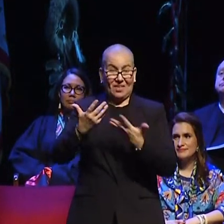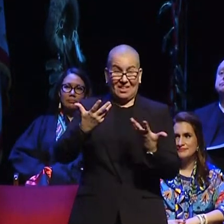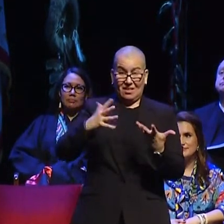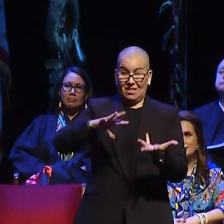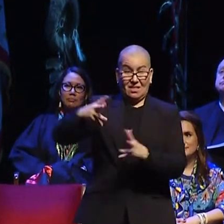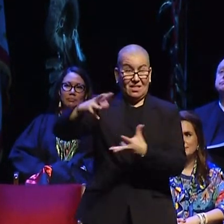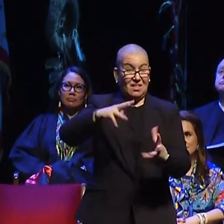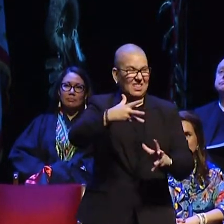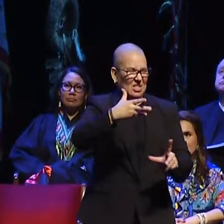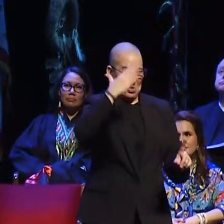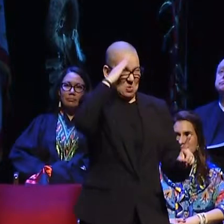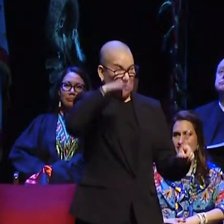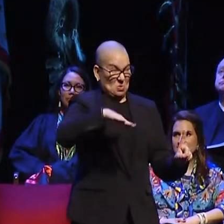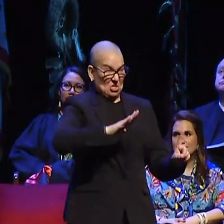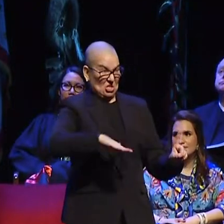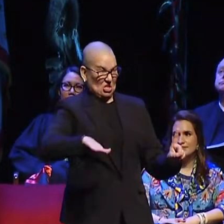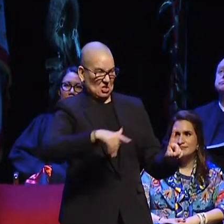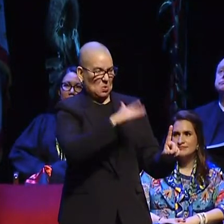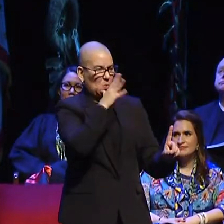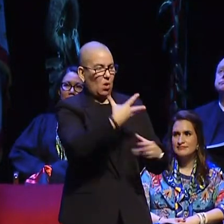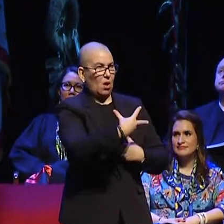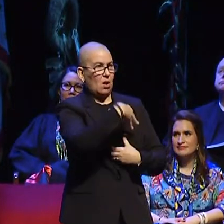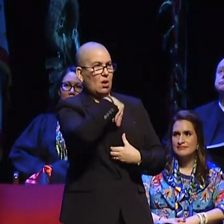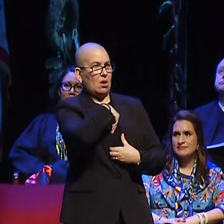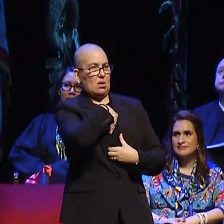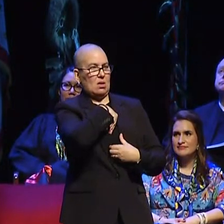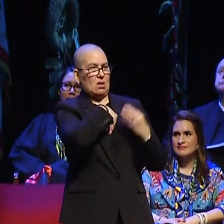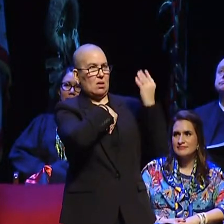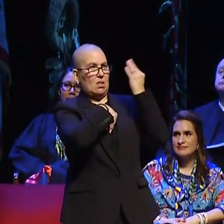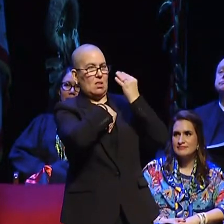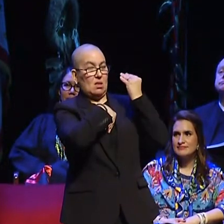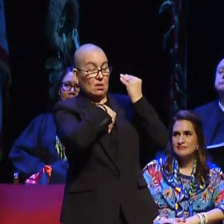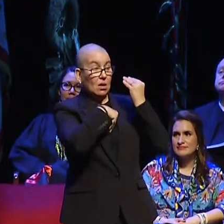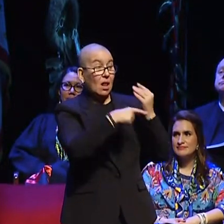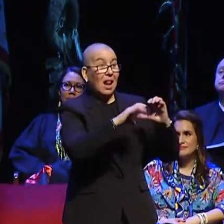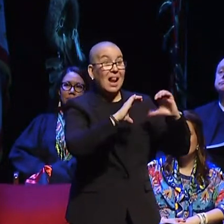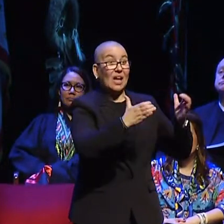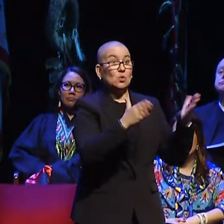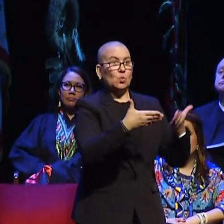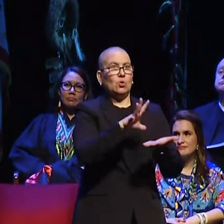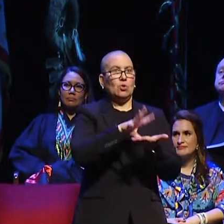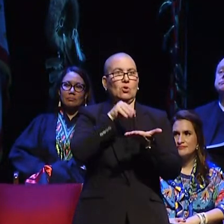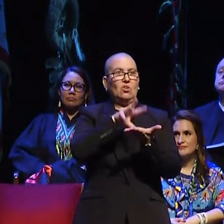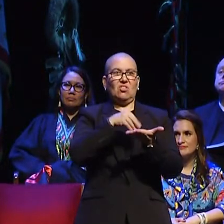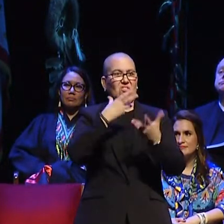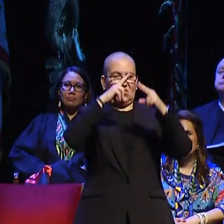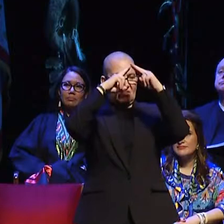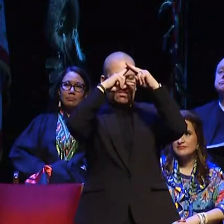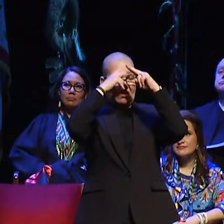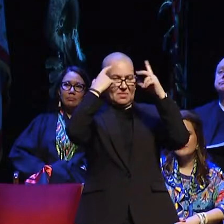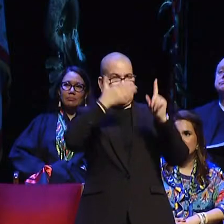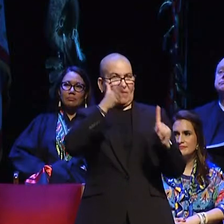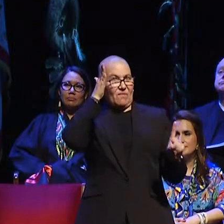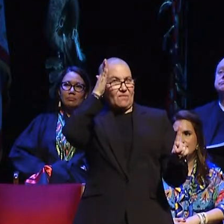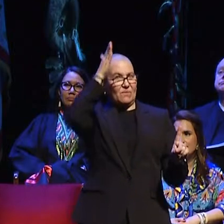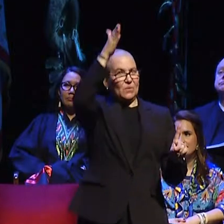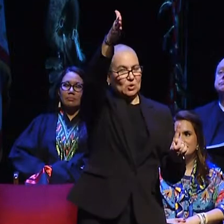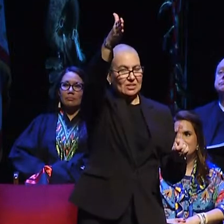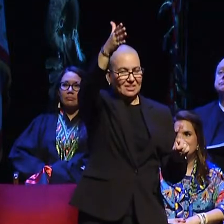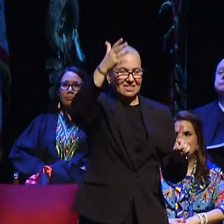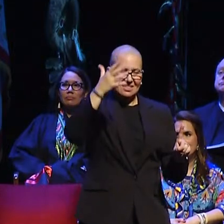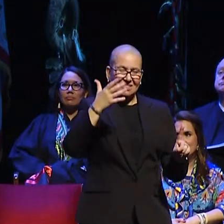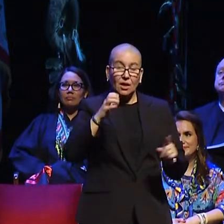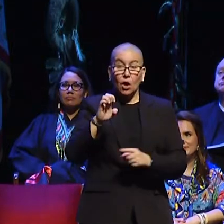to the classroom, starting even before birth. Their future and their opportunities already start to unfold. Early childhood